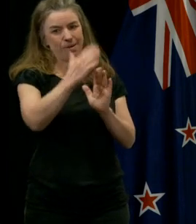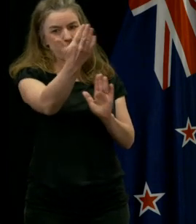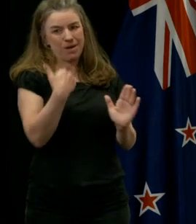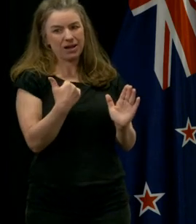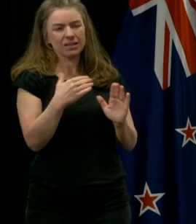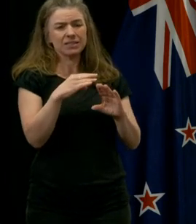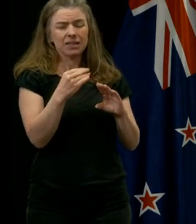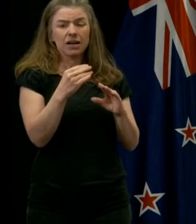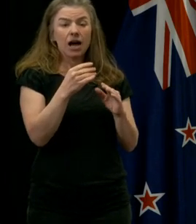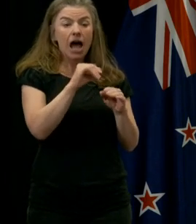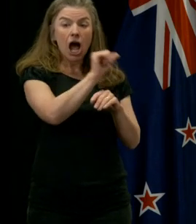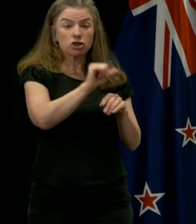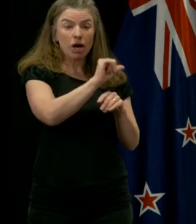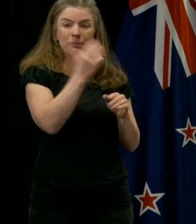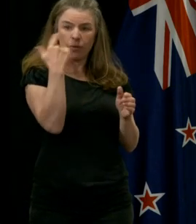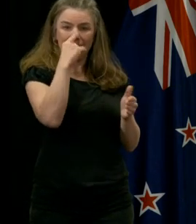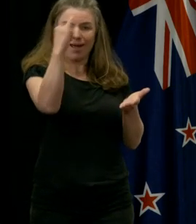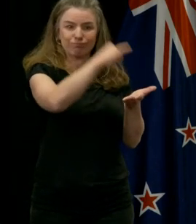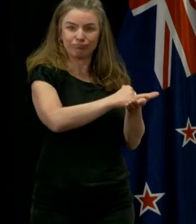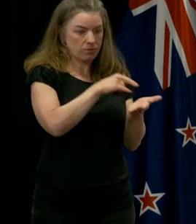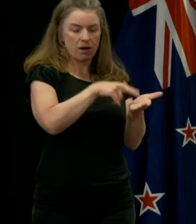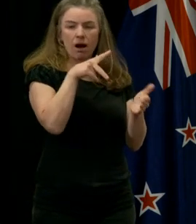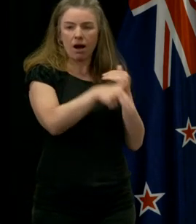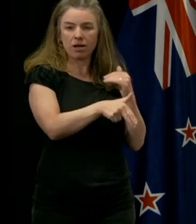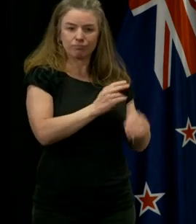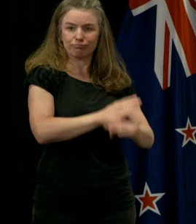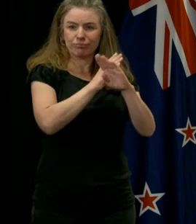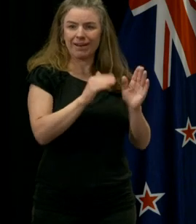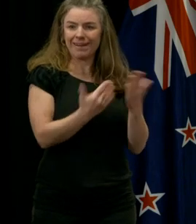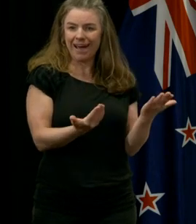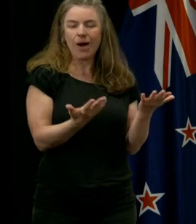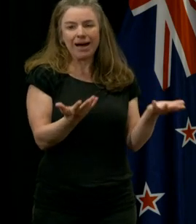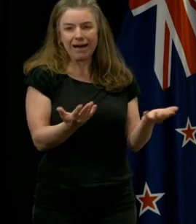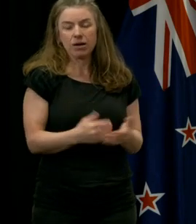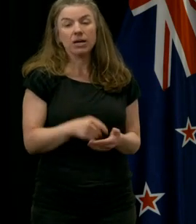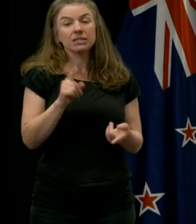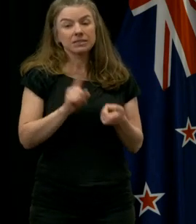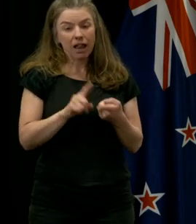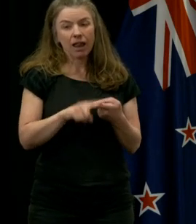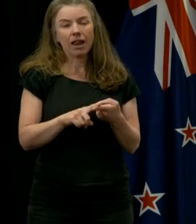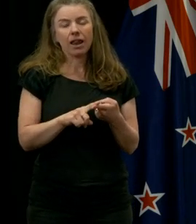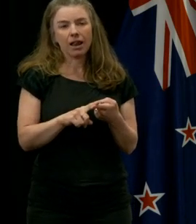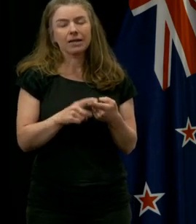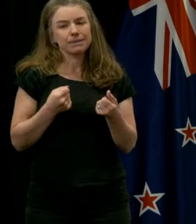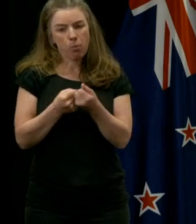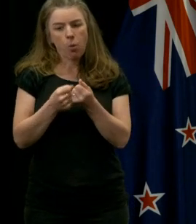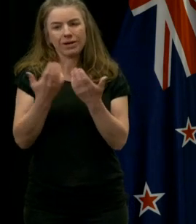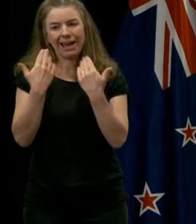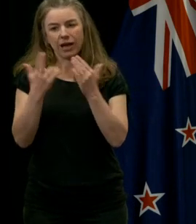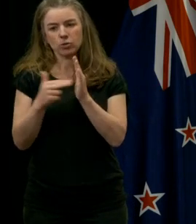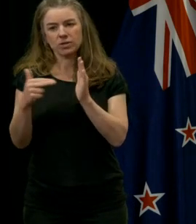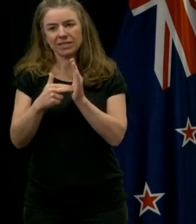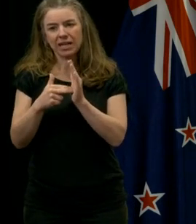through Asia have ended. And so we have, of course, still maintained and supported Air New Zealand to